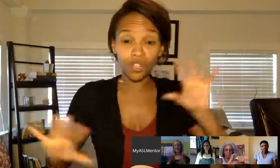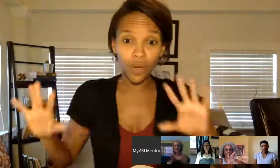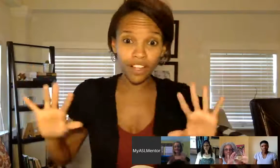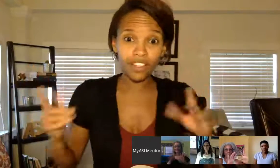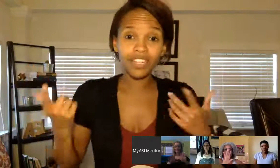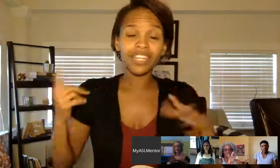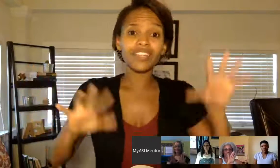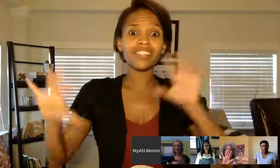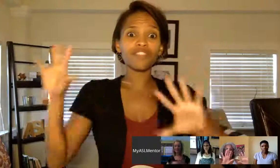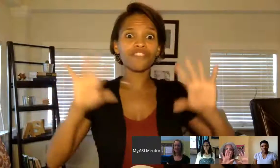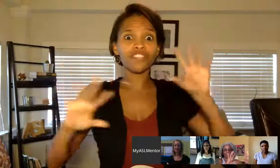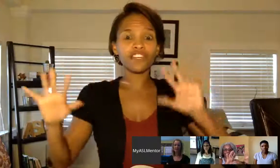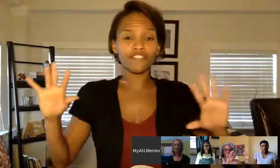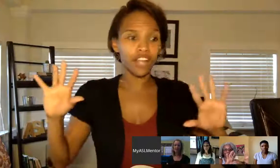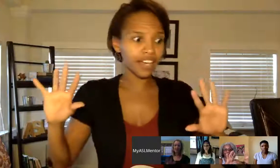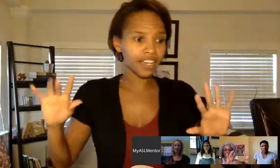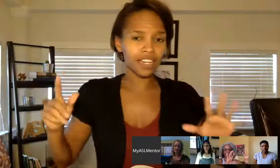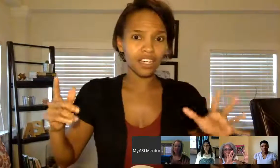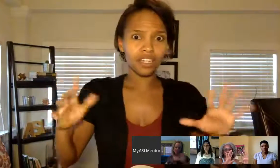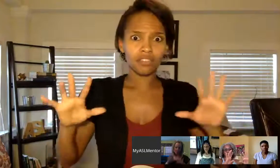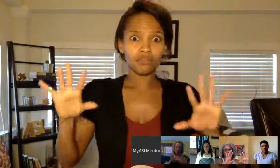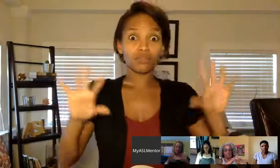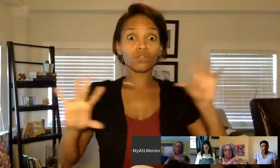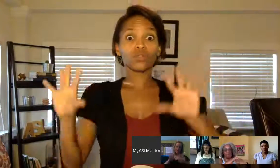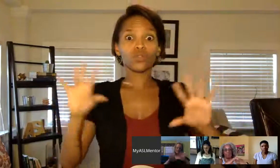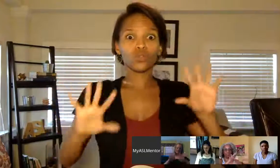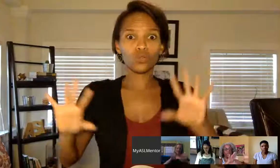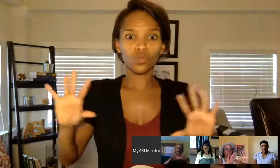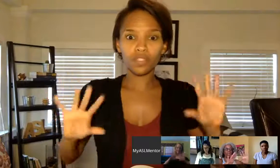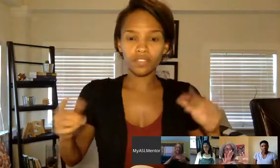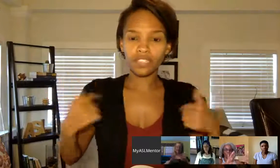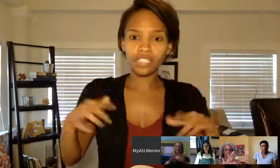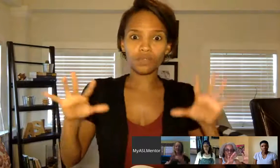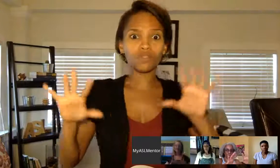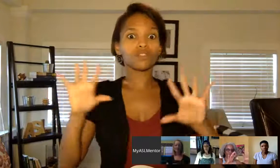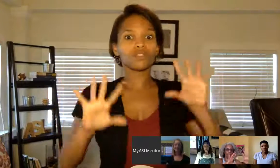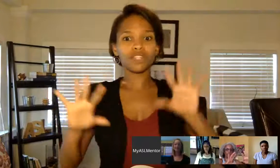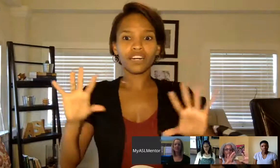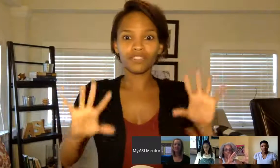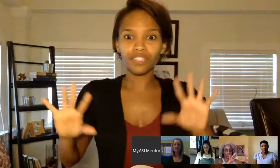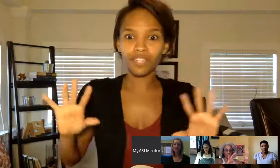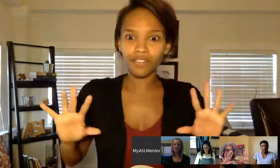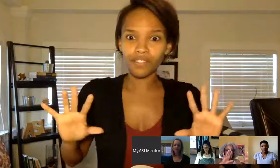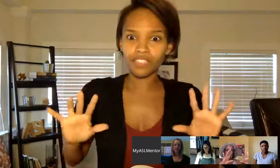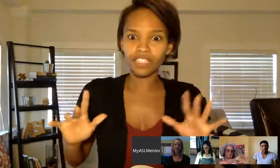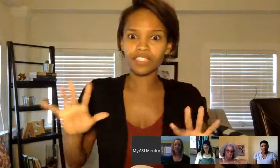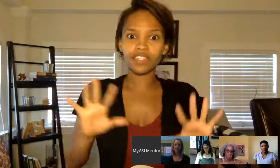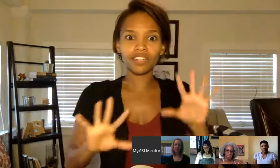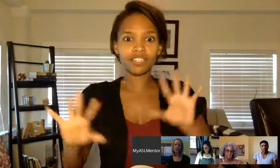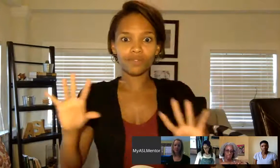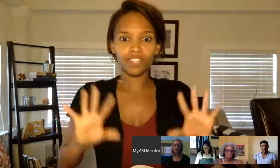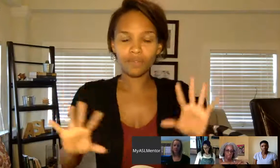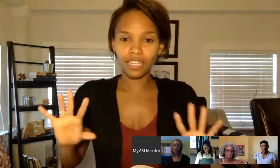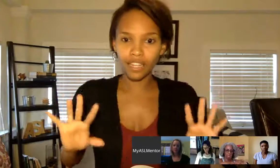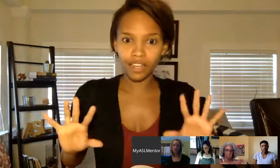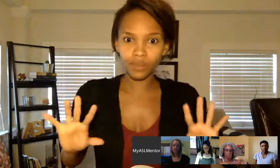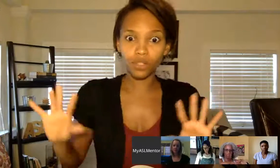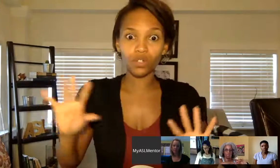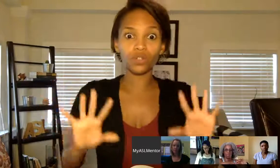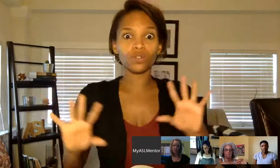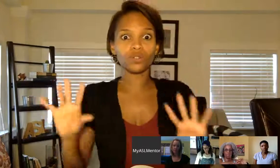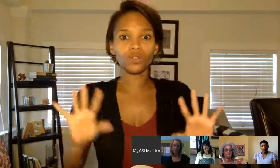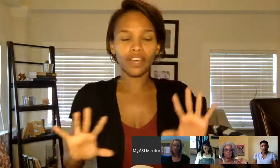works really well. This is the feeling of like, whoa, not really what I thought this was going to be